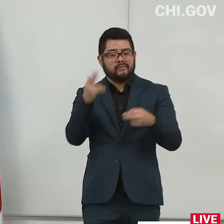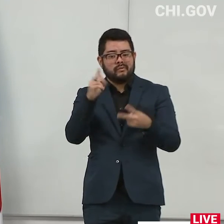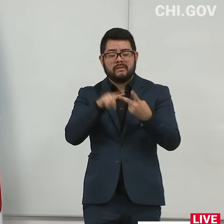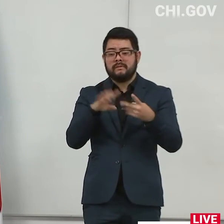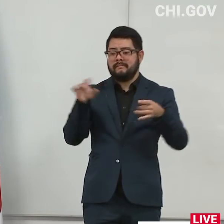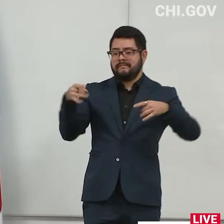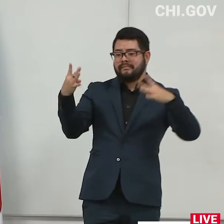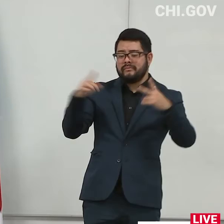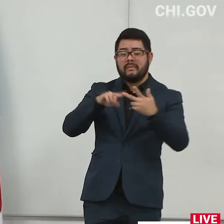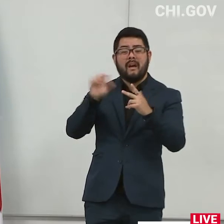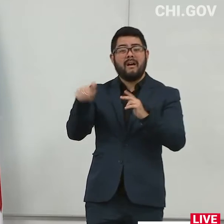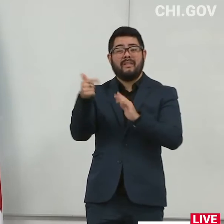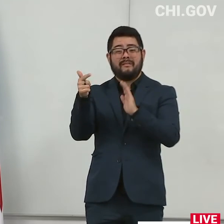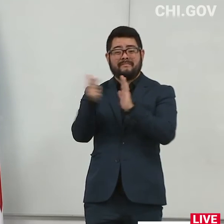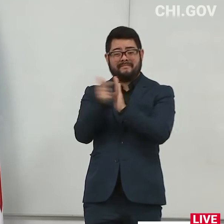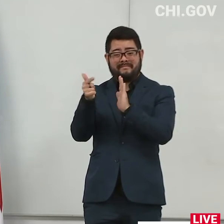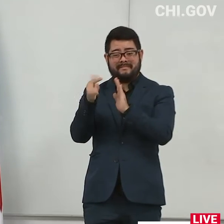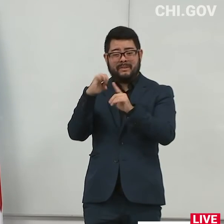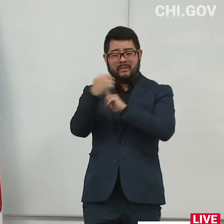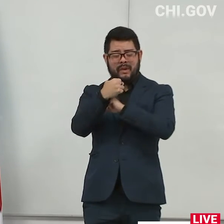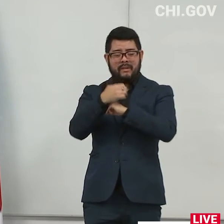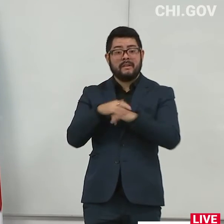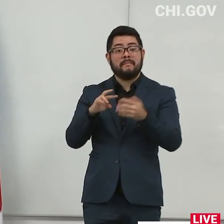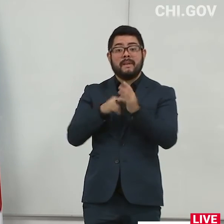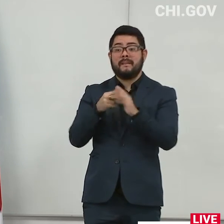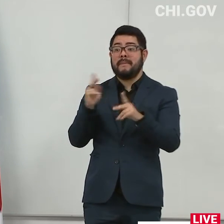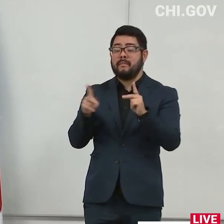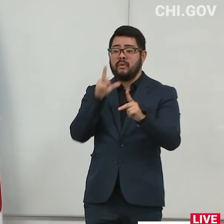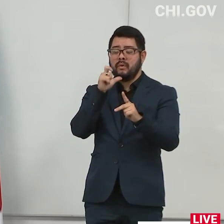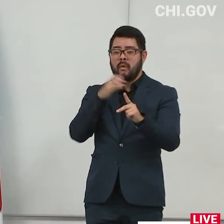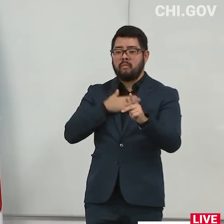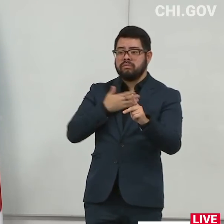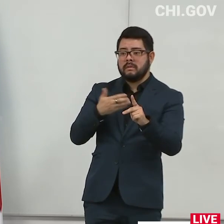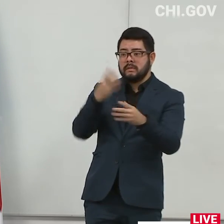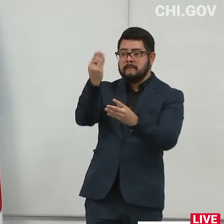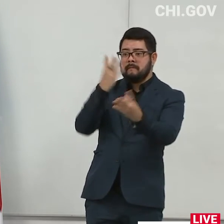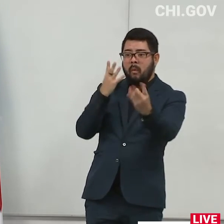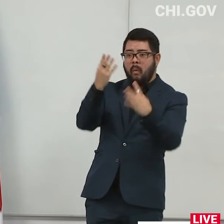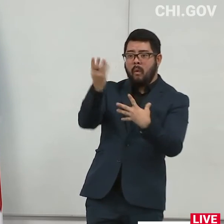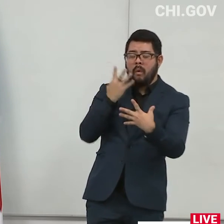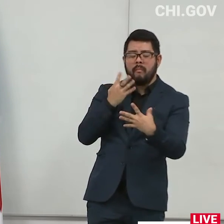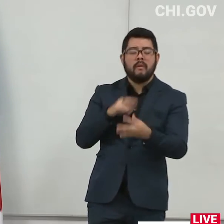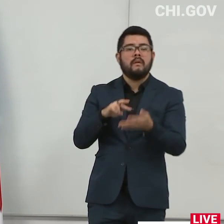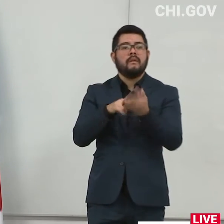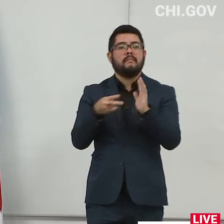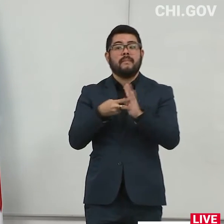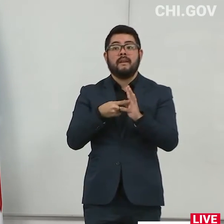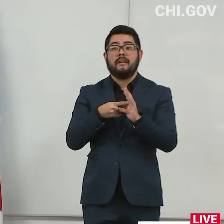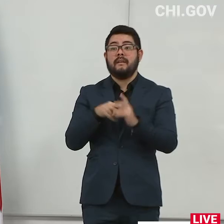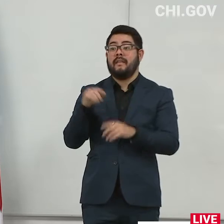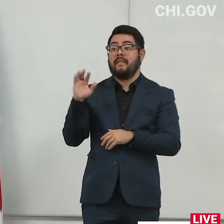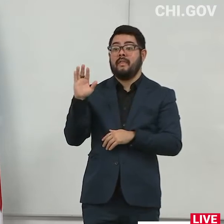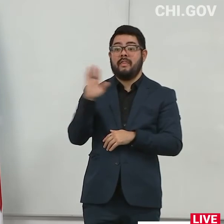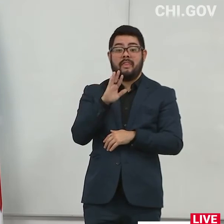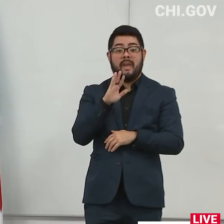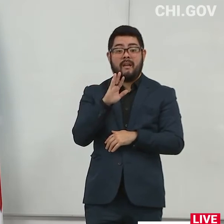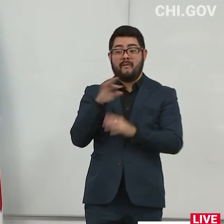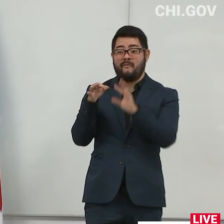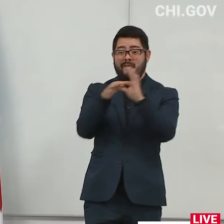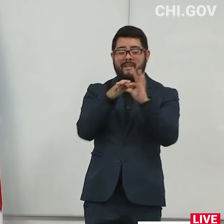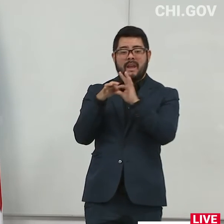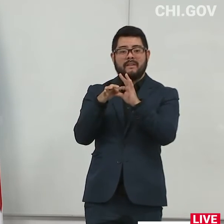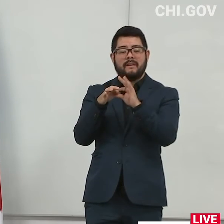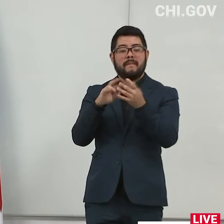crime shows that there is a strengthening in the relationship